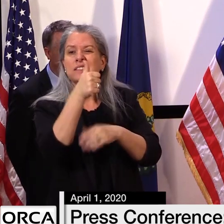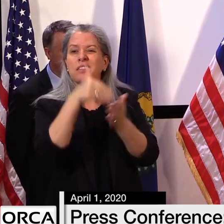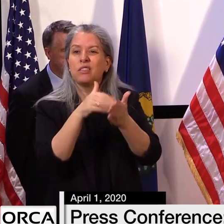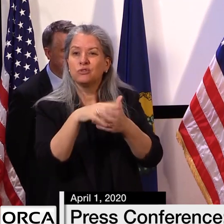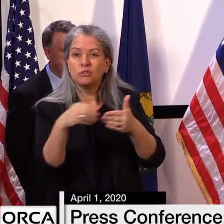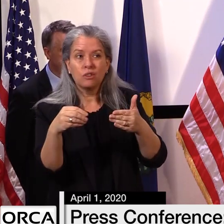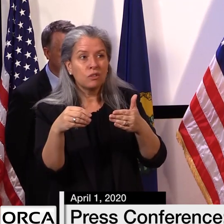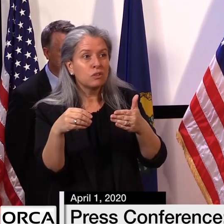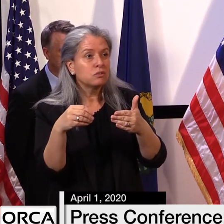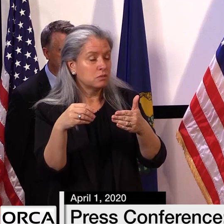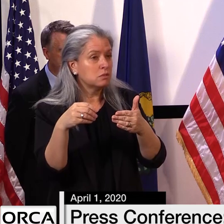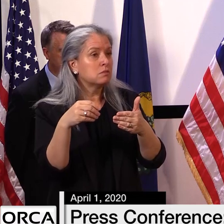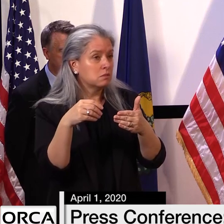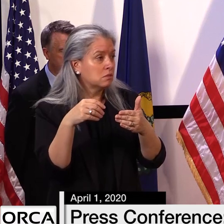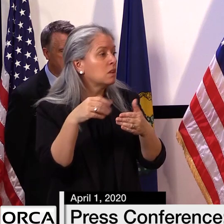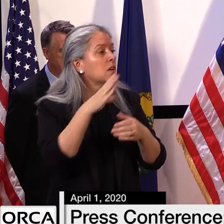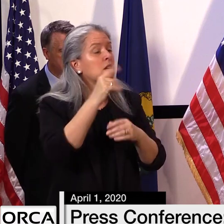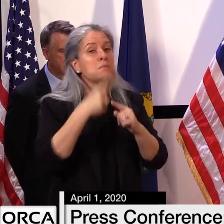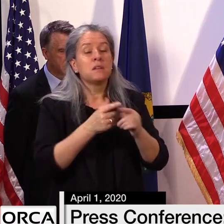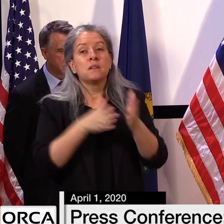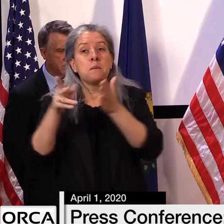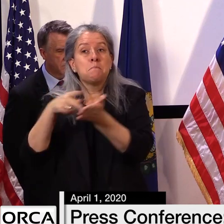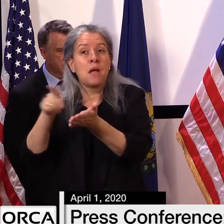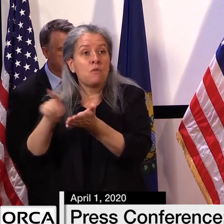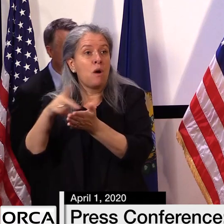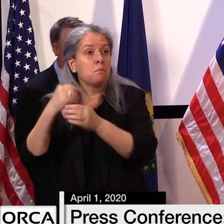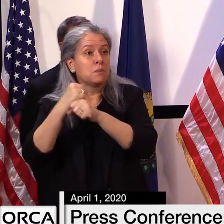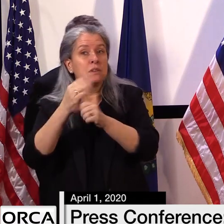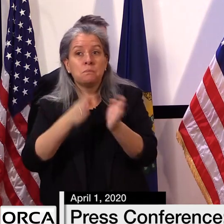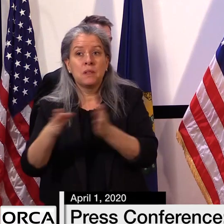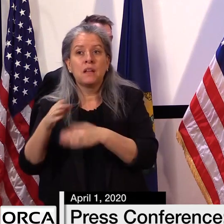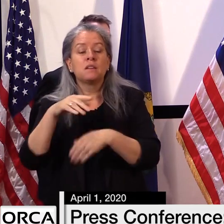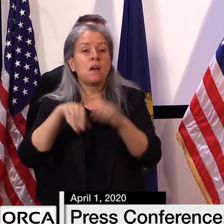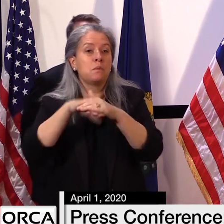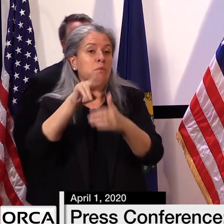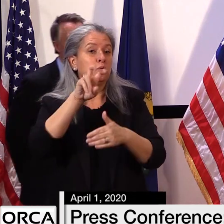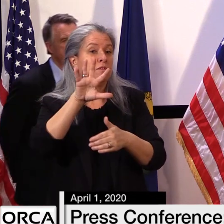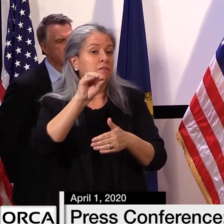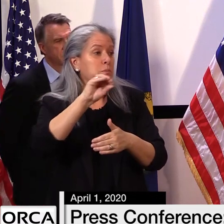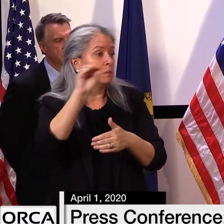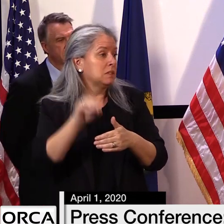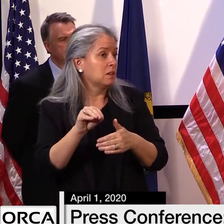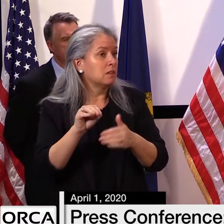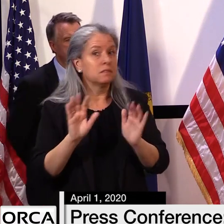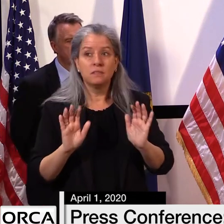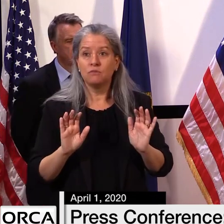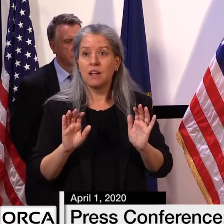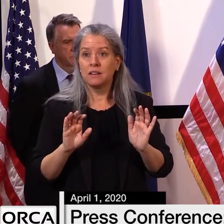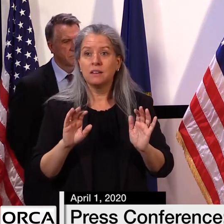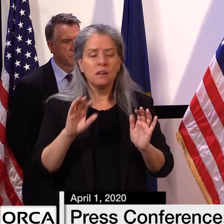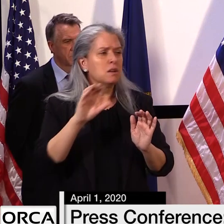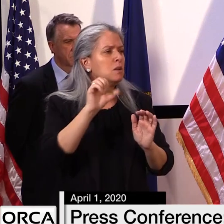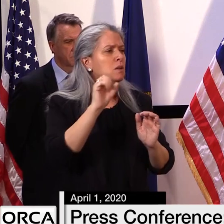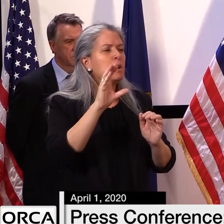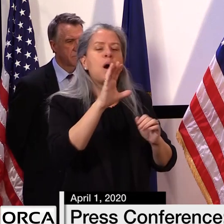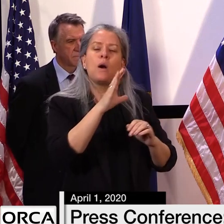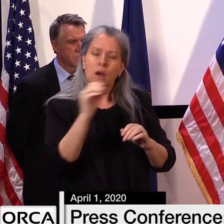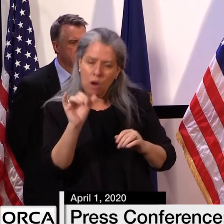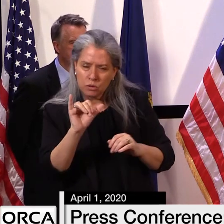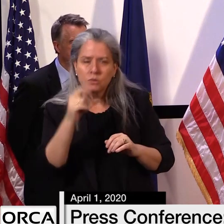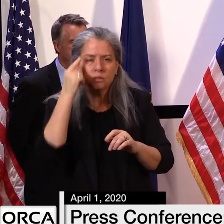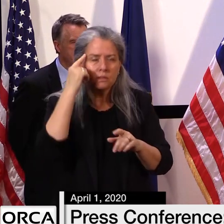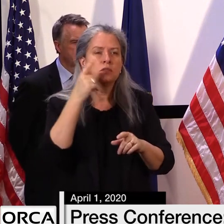with small business, with the payroll protection plan, up to 250% of their payroll. And also for